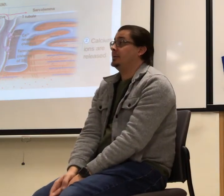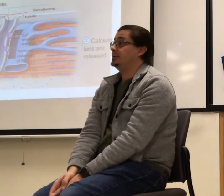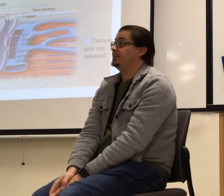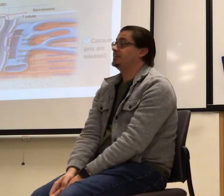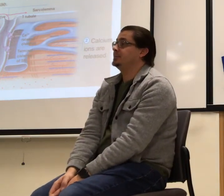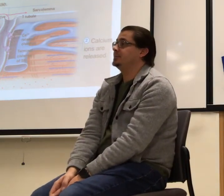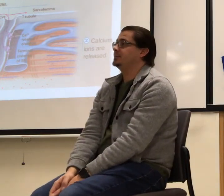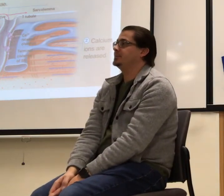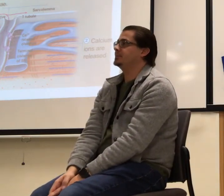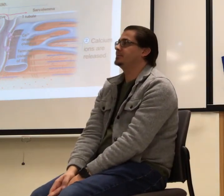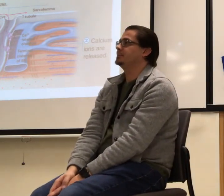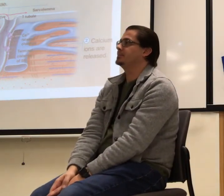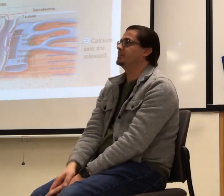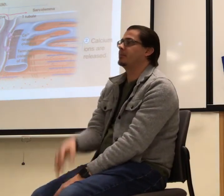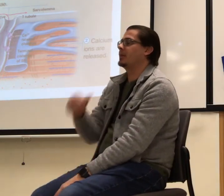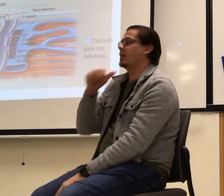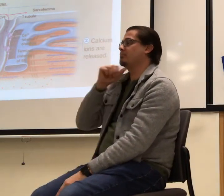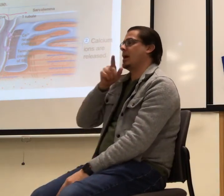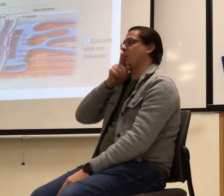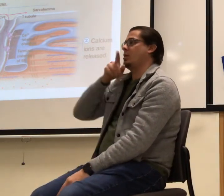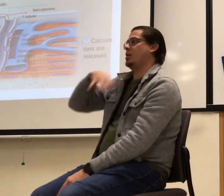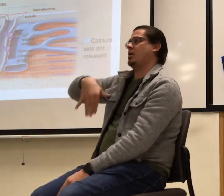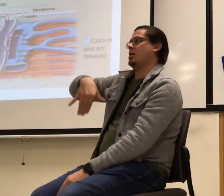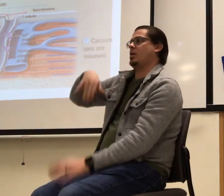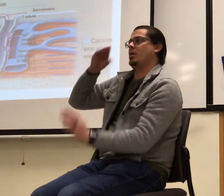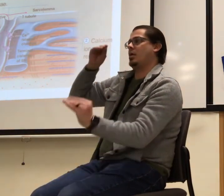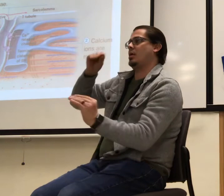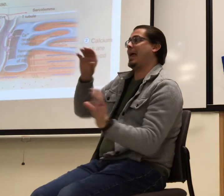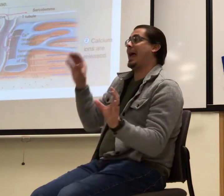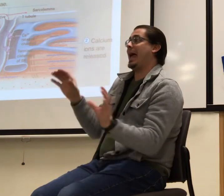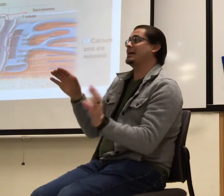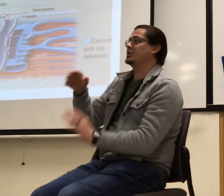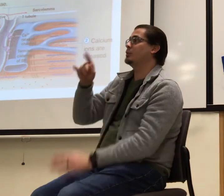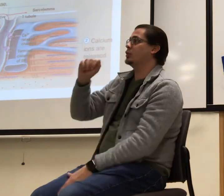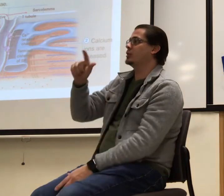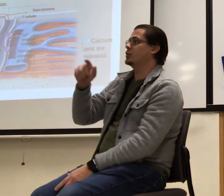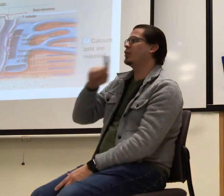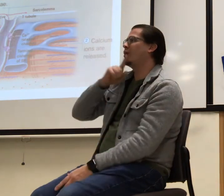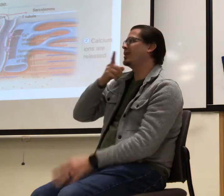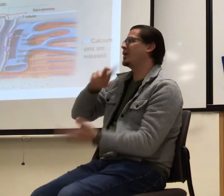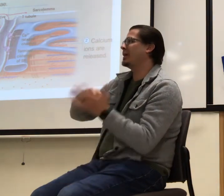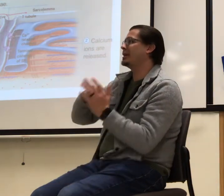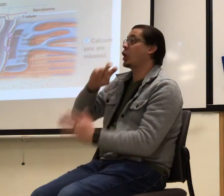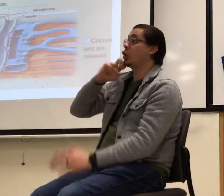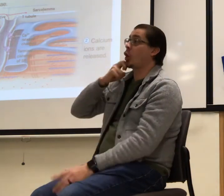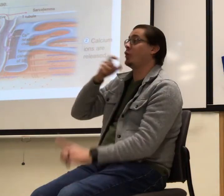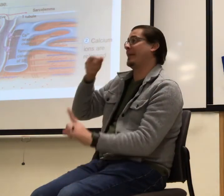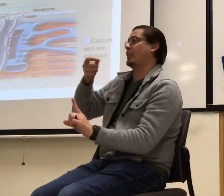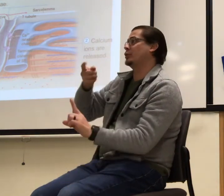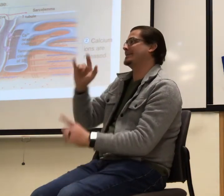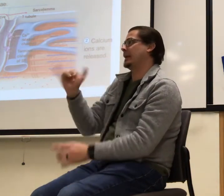I haven't really taught action potential yet, but just in your mind, just decode it as nerve impulse for now.